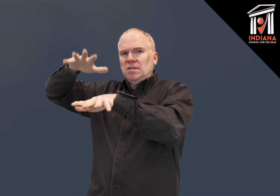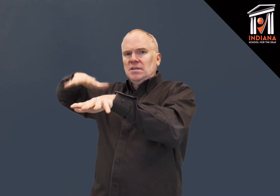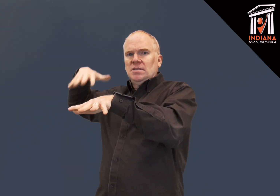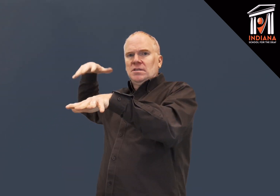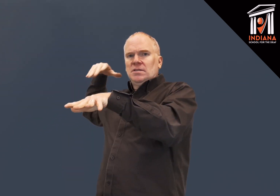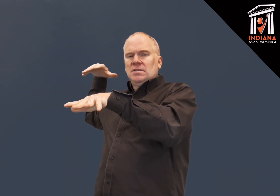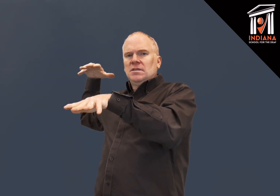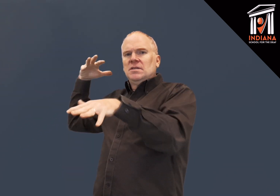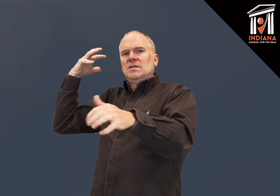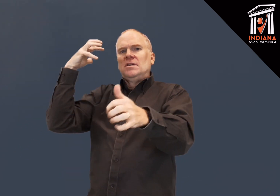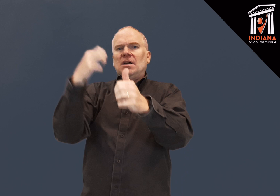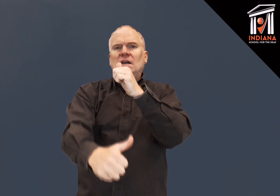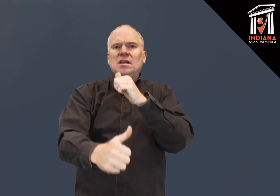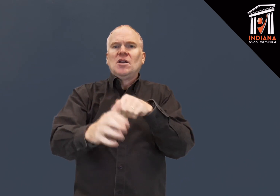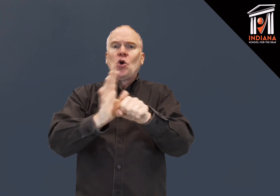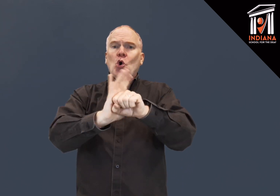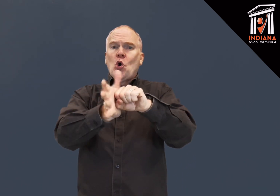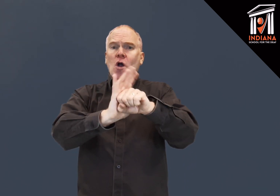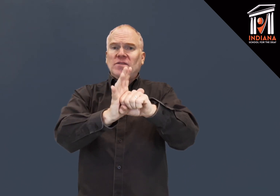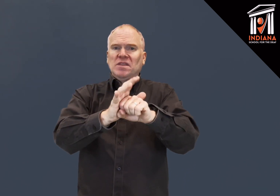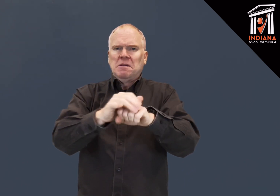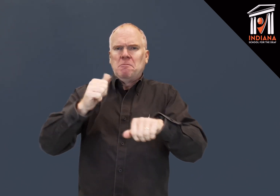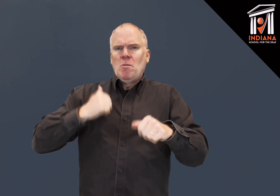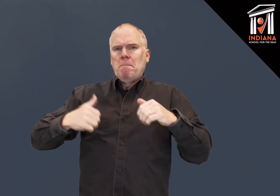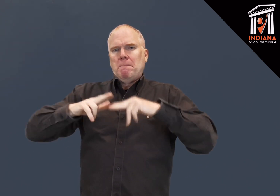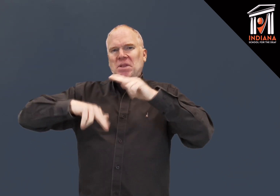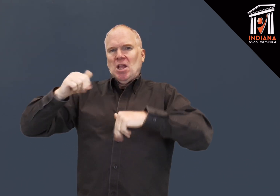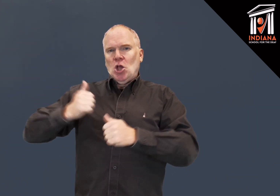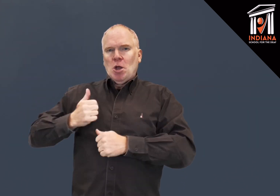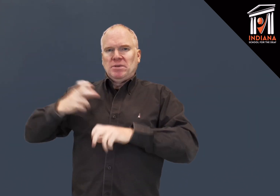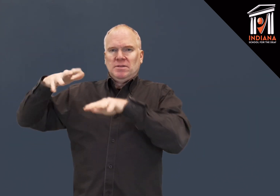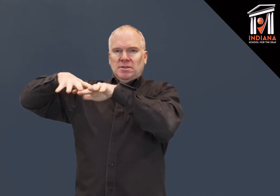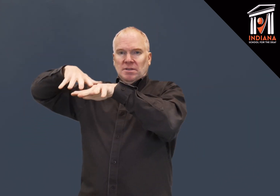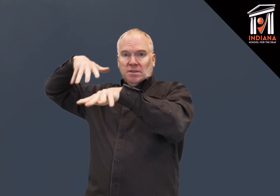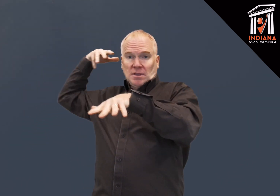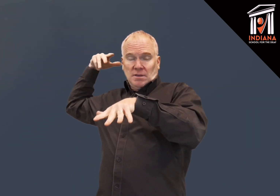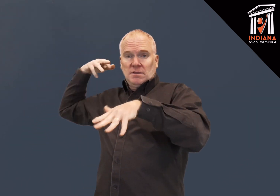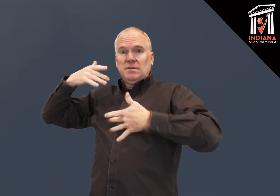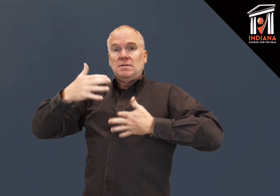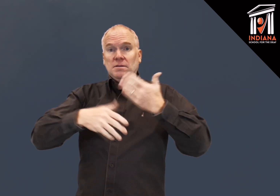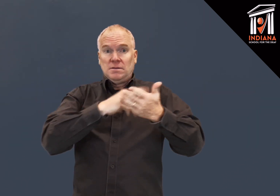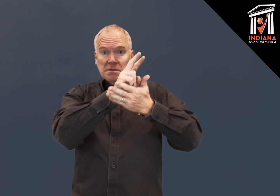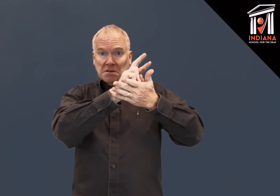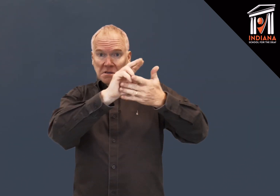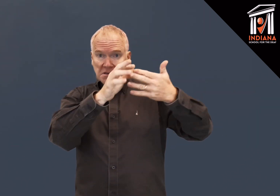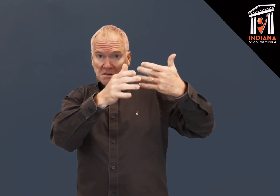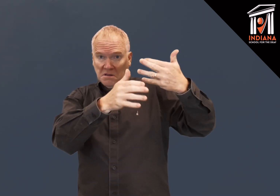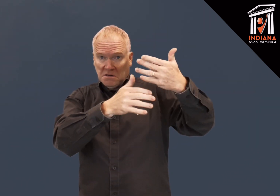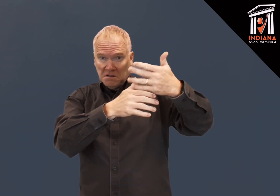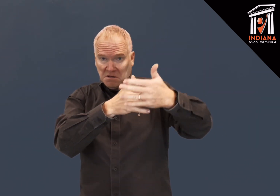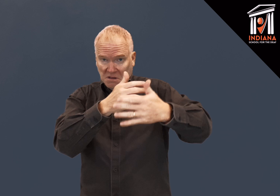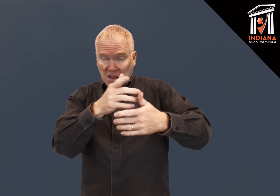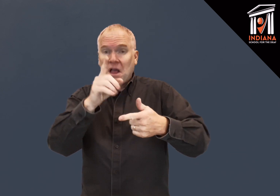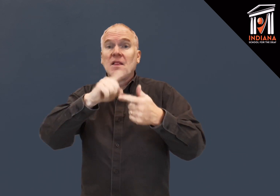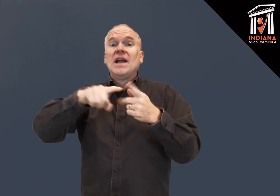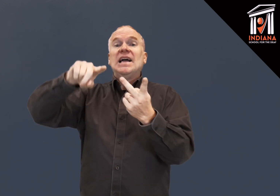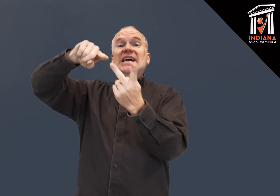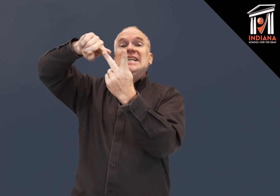doesn't. During that time, your body is building up immunity so that it can fight the coronavirus. That is building up in your system.